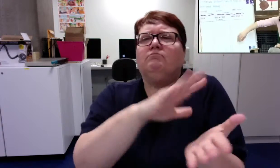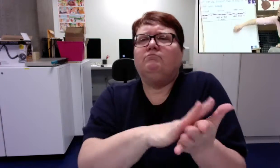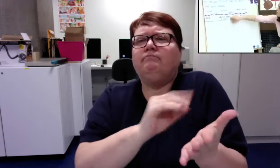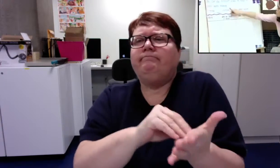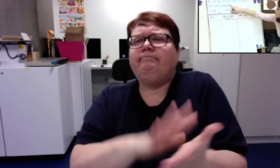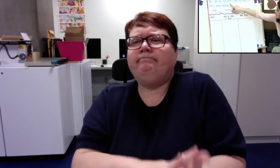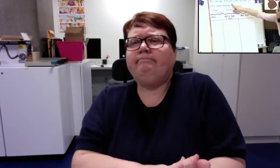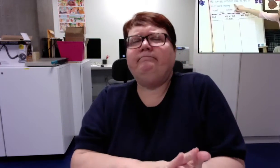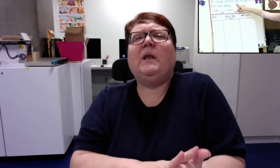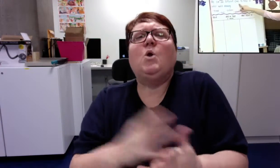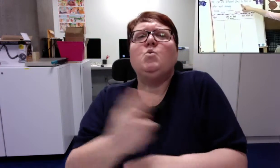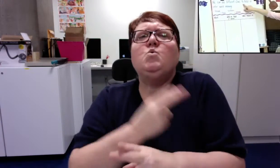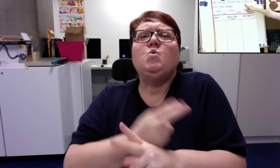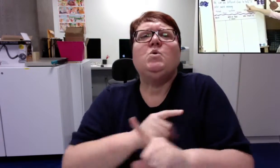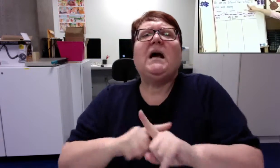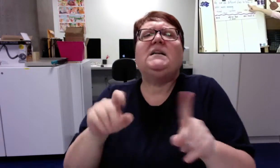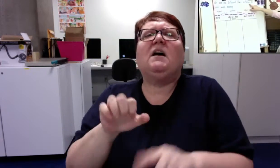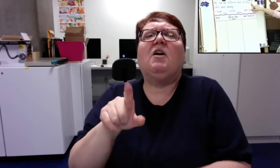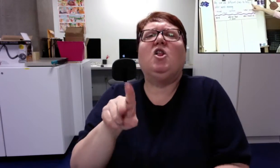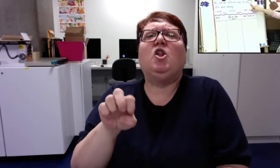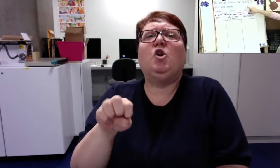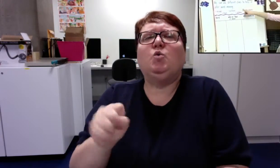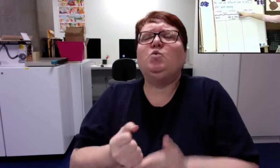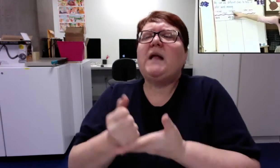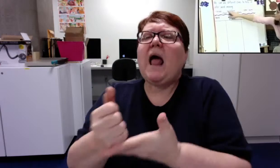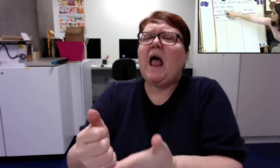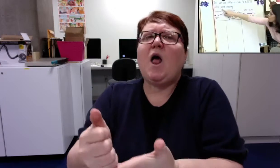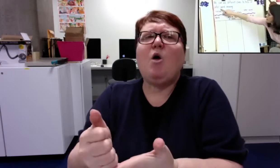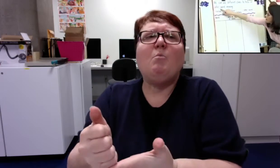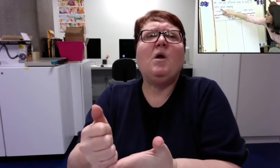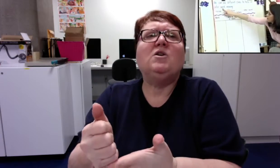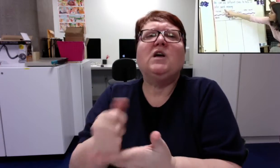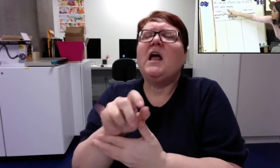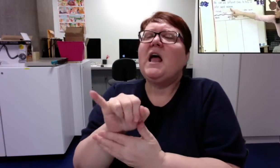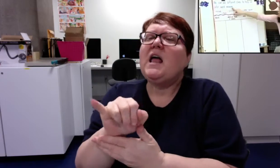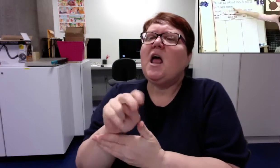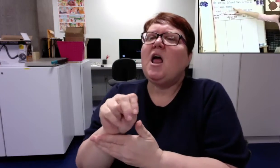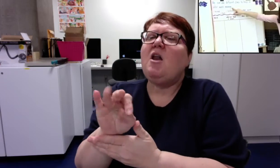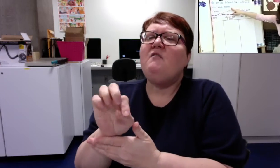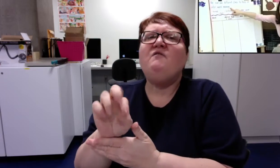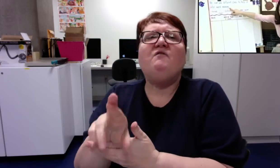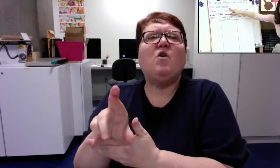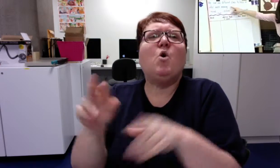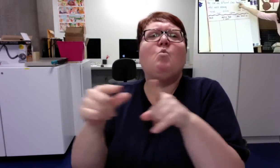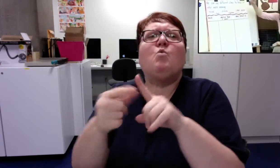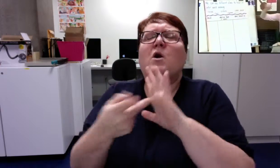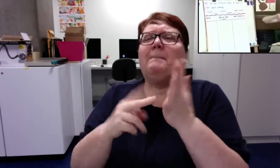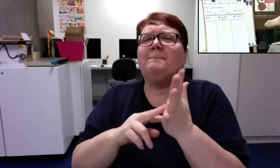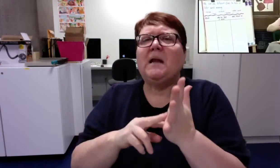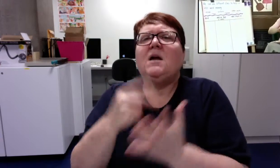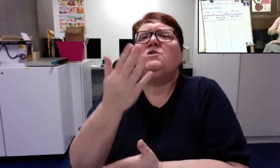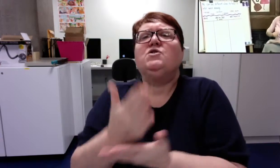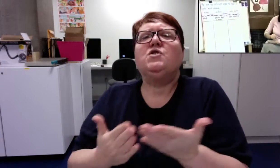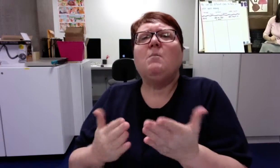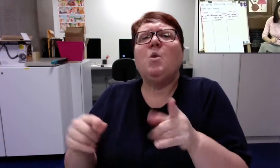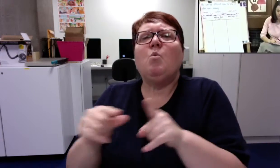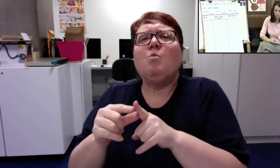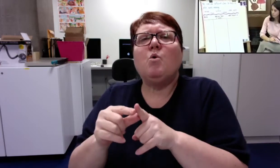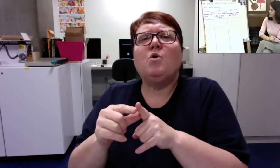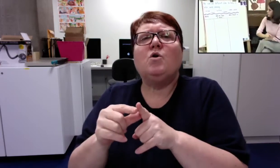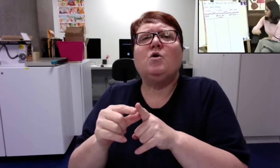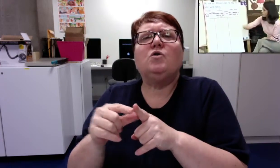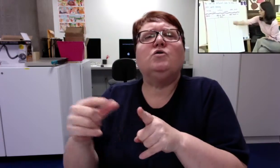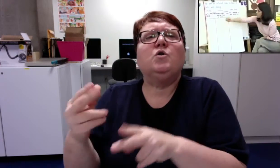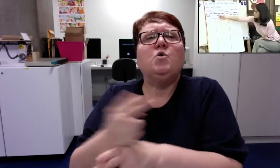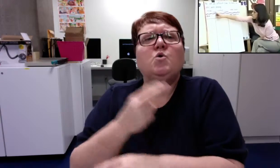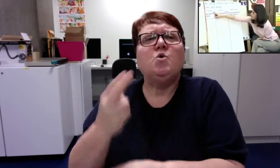it says, we can use different clues to help us infer word meaning. And some of the ways that we can infer